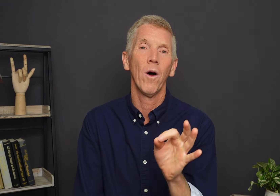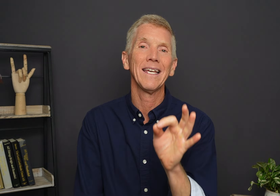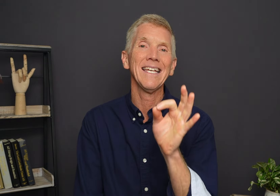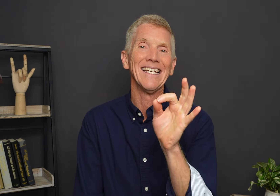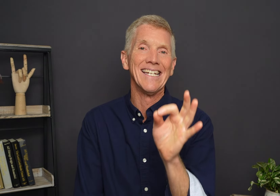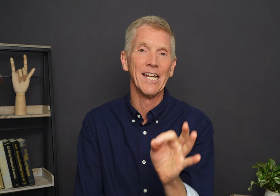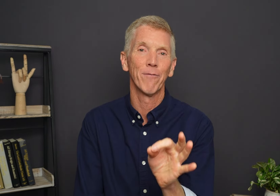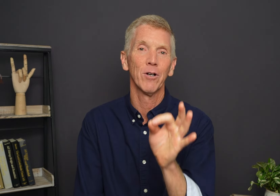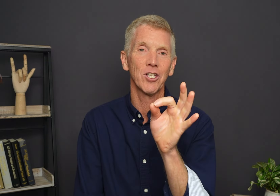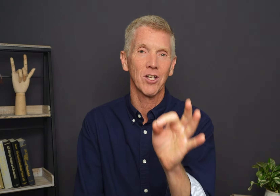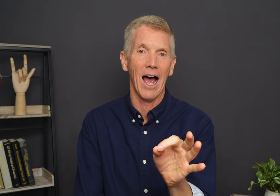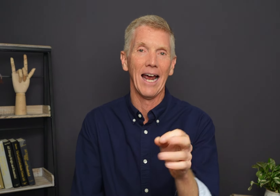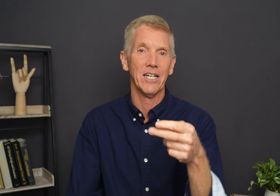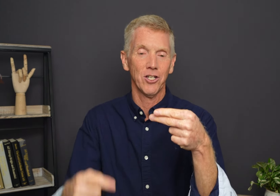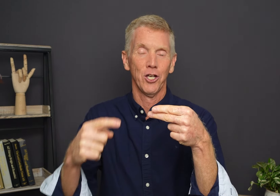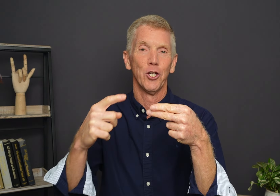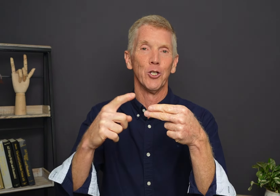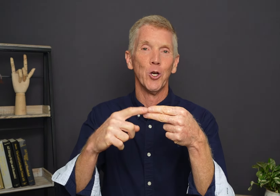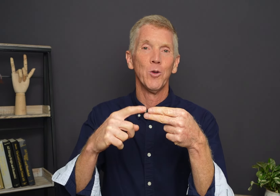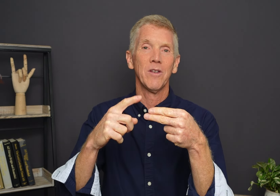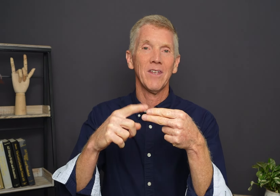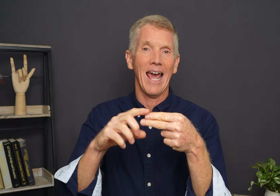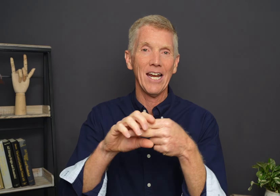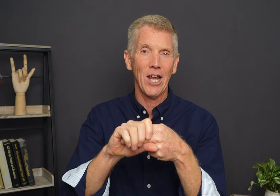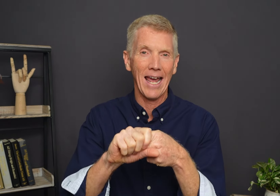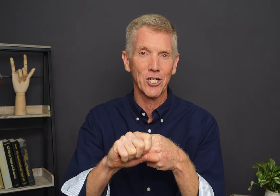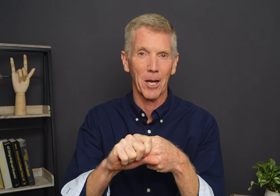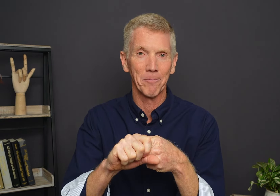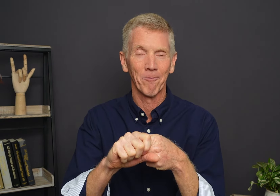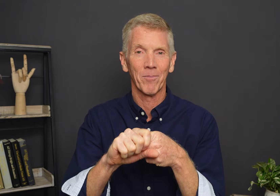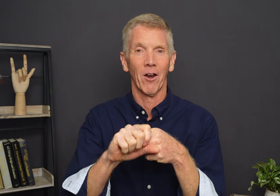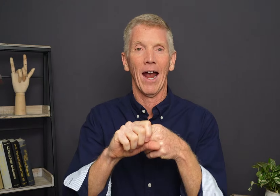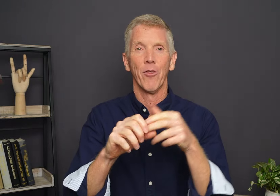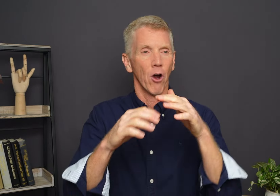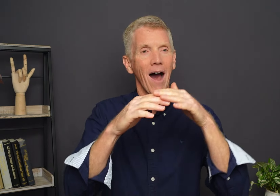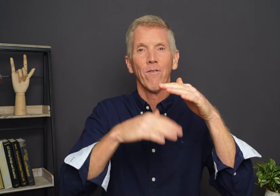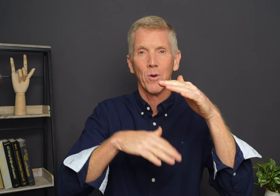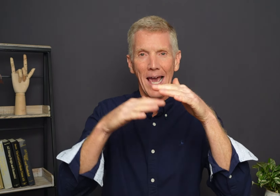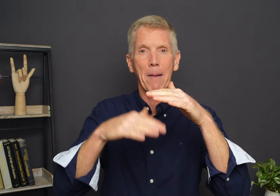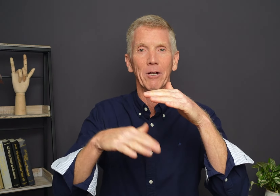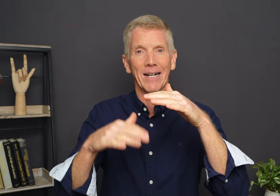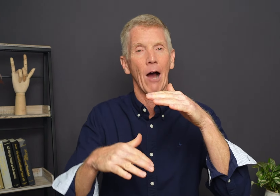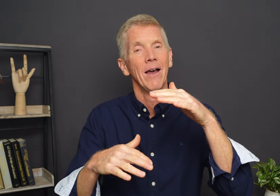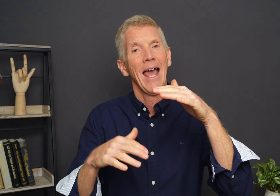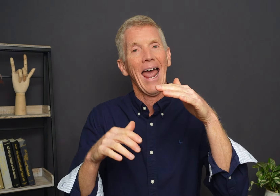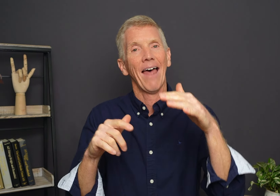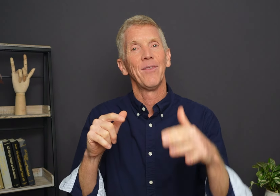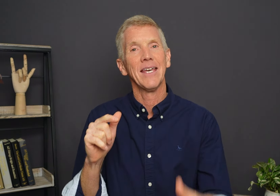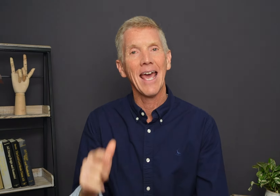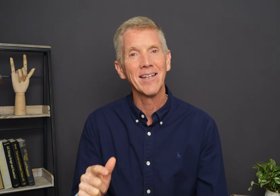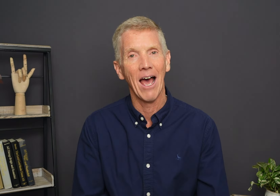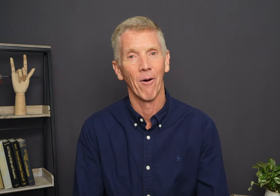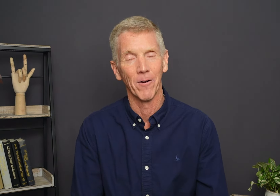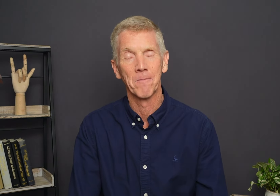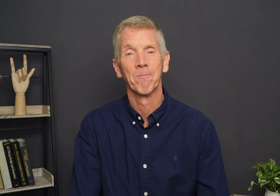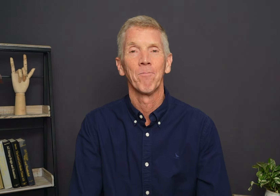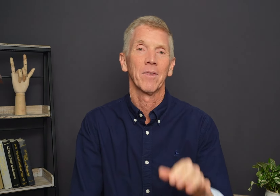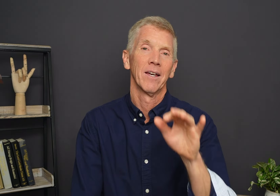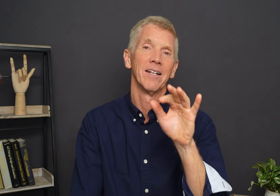20 different signs using the H handshape. All right, they're all vocabulary. Now, at the end, however, I'm going to teach